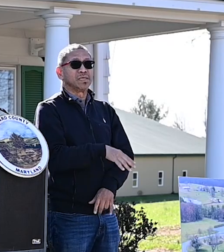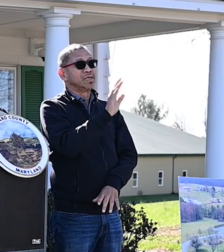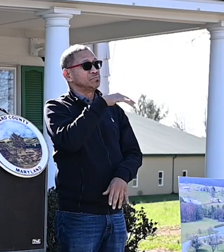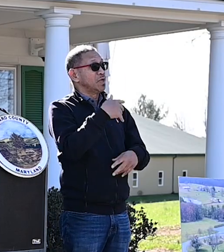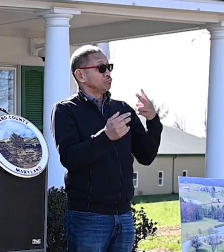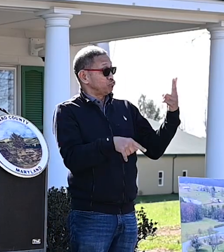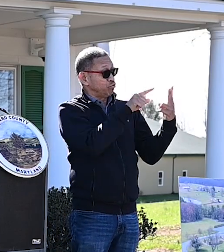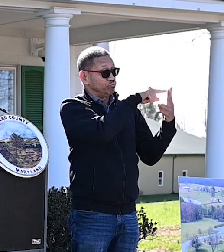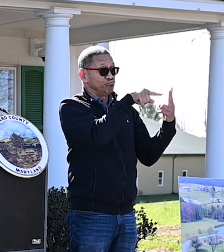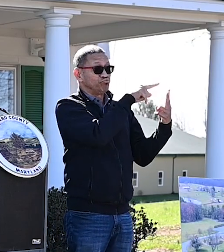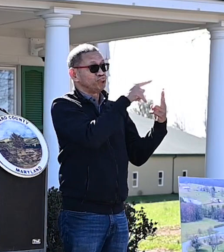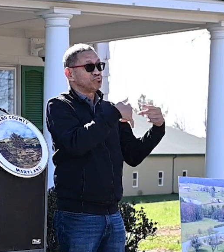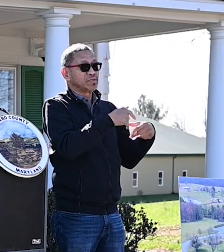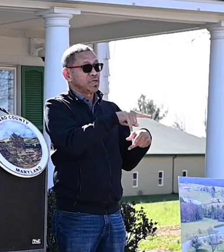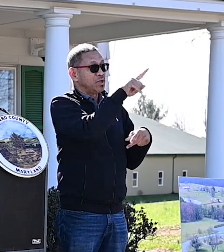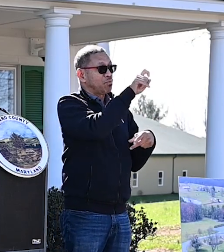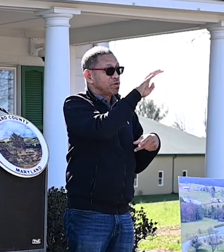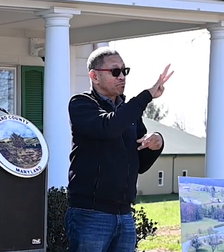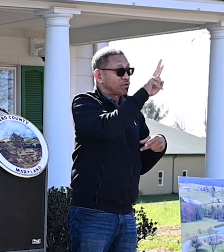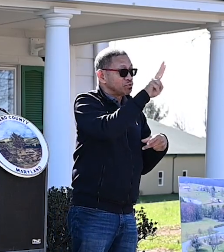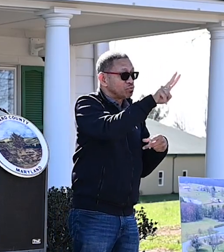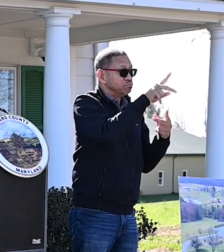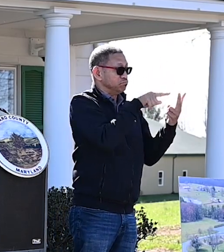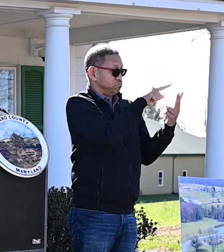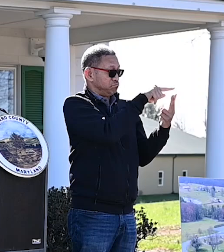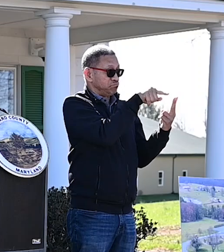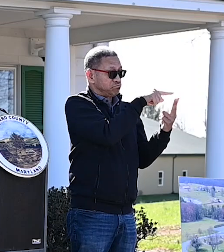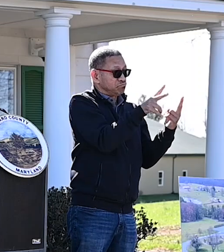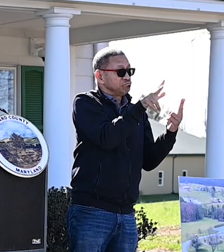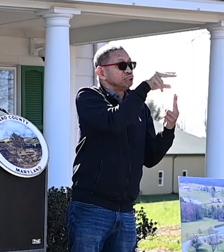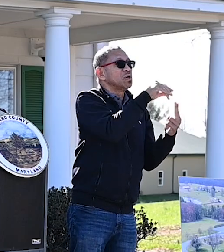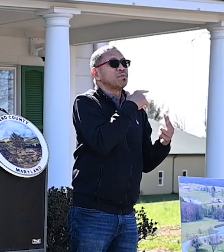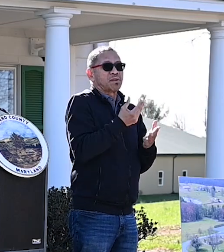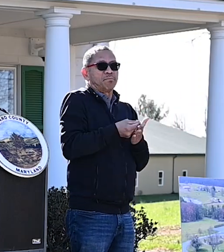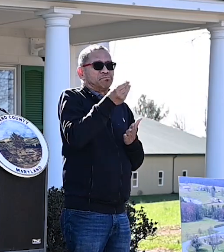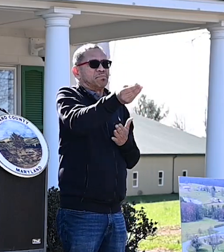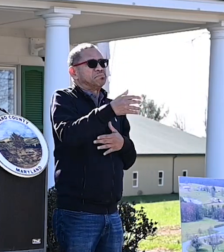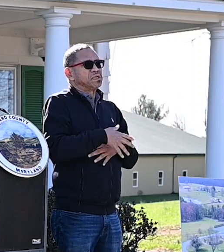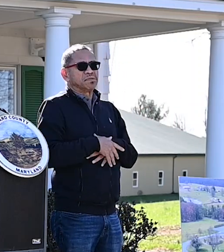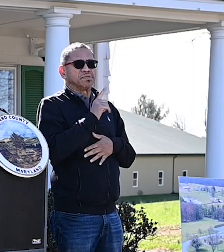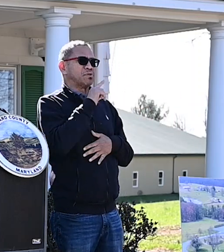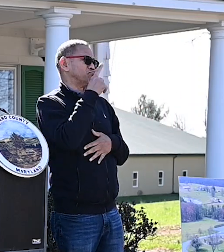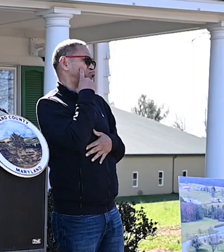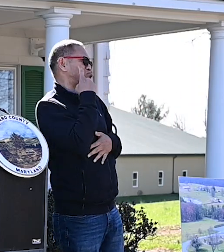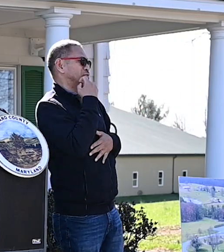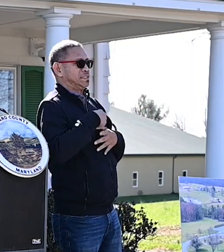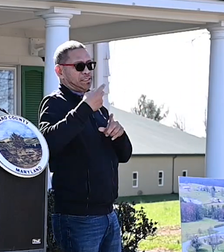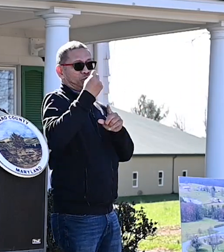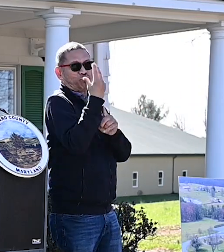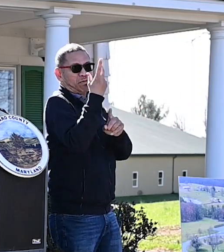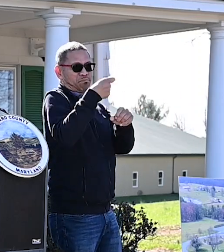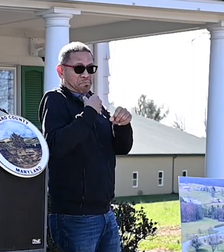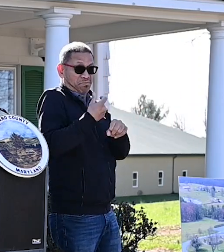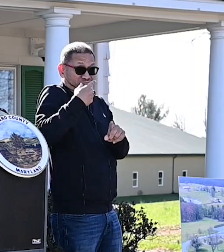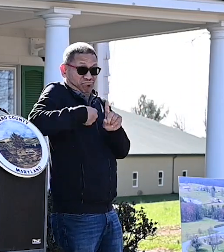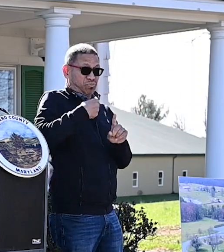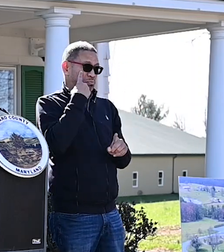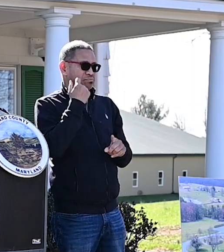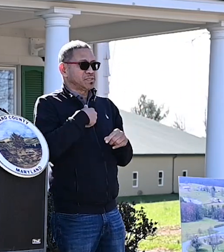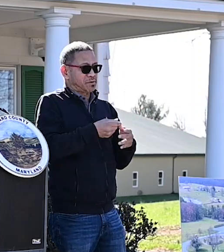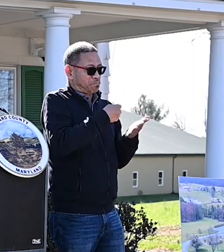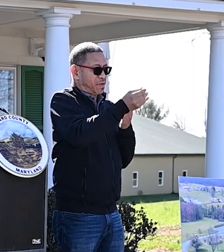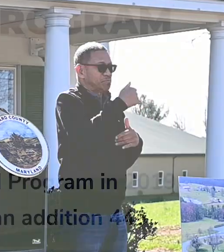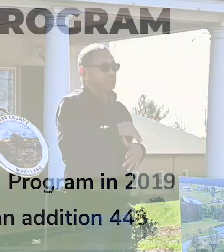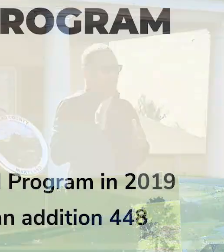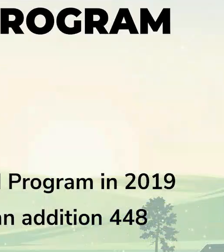Two of these easements, totaling 142 acres, have been secured in just the last 12 months alone. And building on